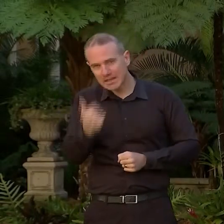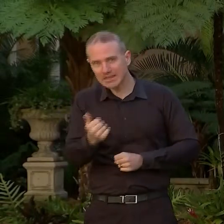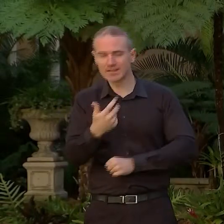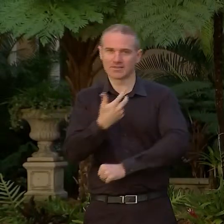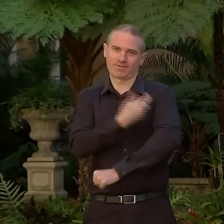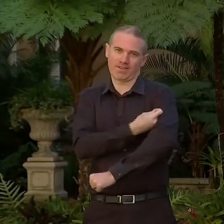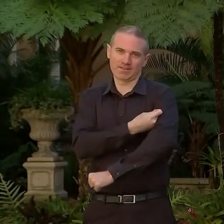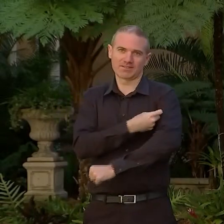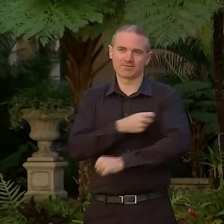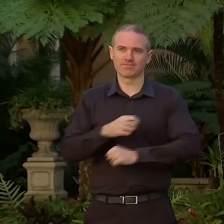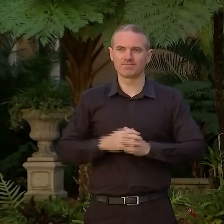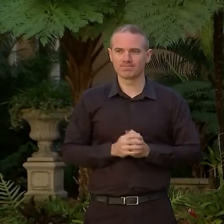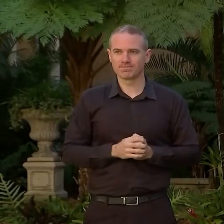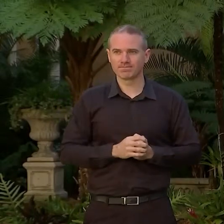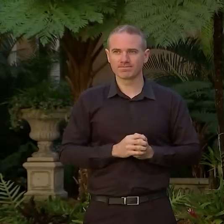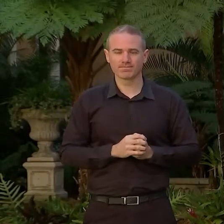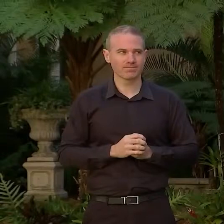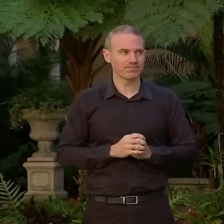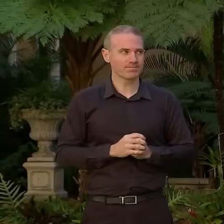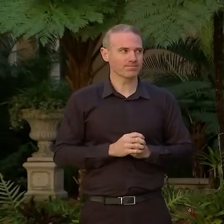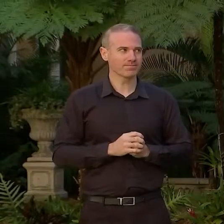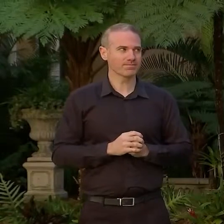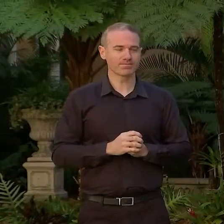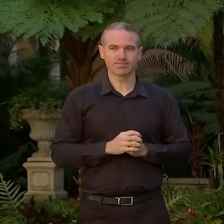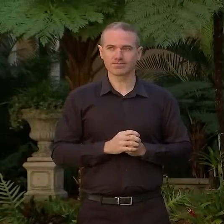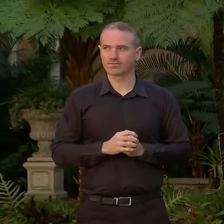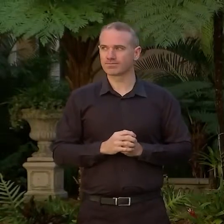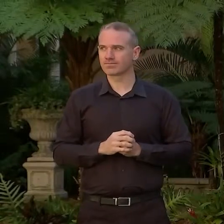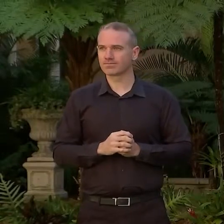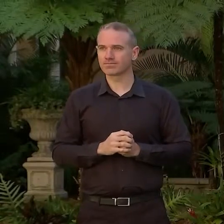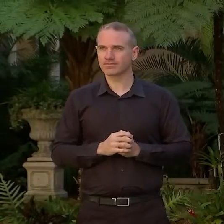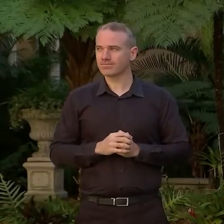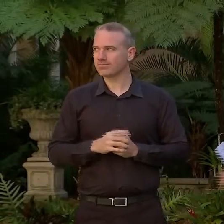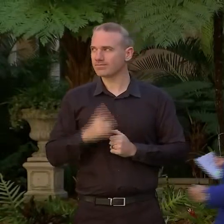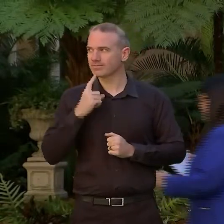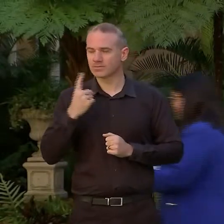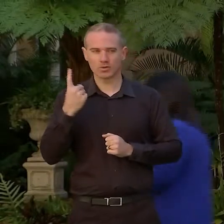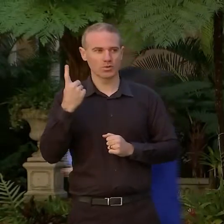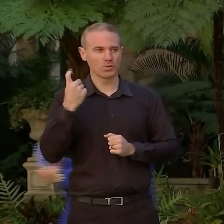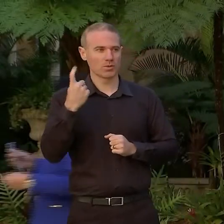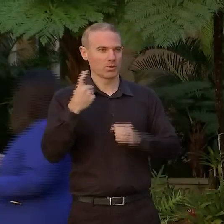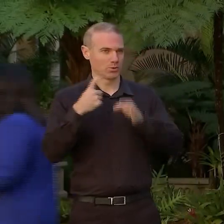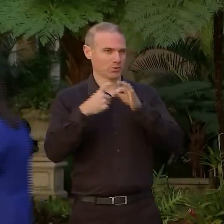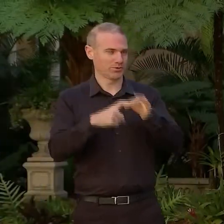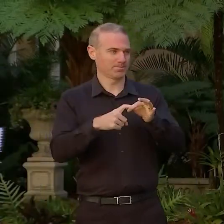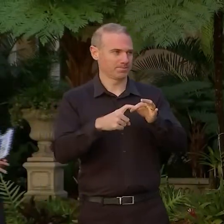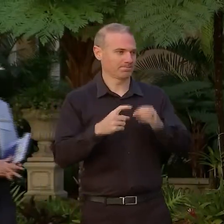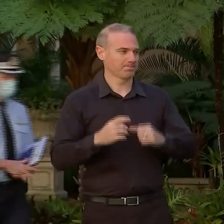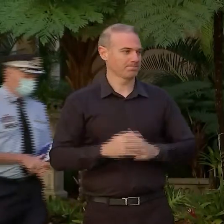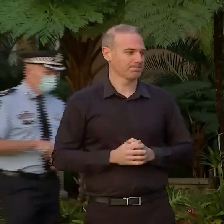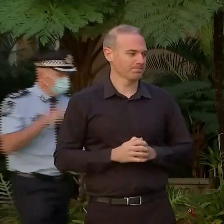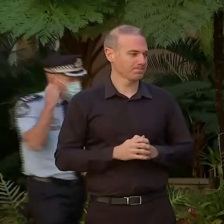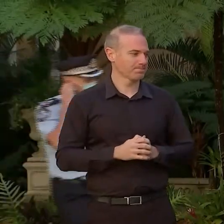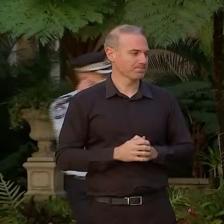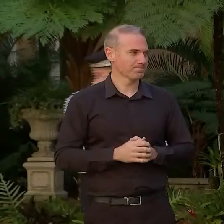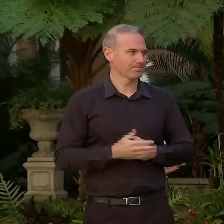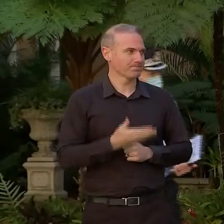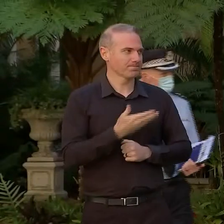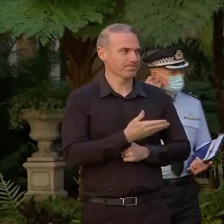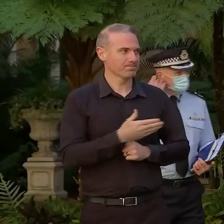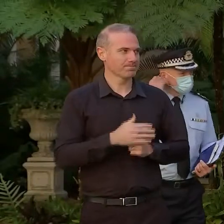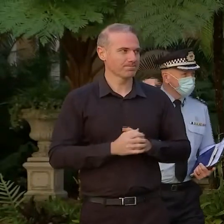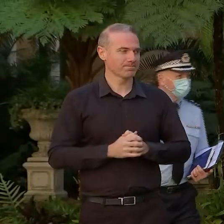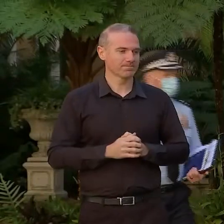accommodated. And one more, sorry, Just one more, wasn't it? Just one more. Just one more, the Chief Health Officer. Are